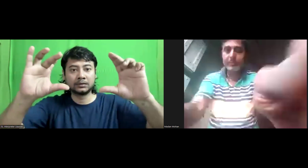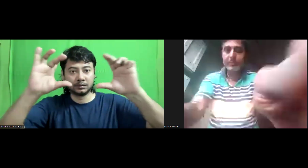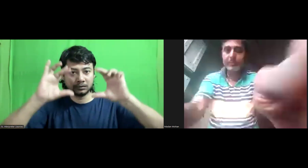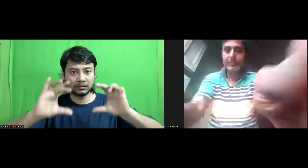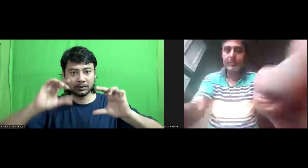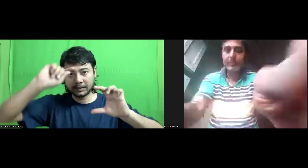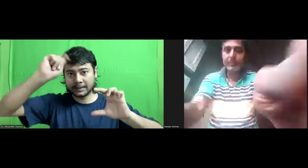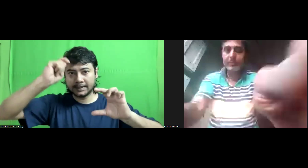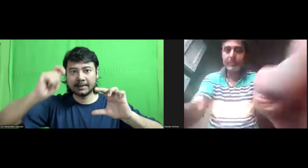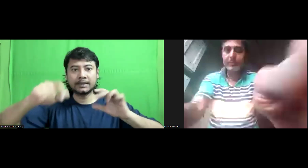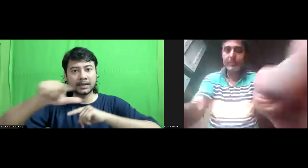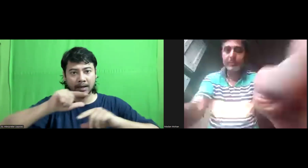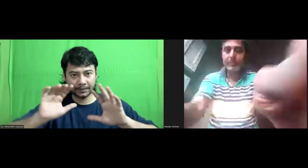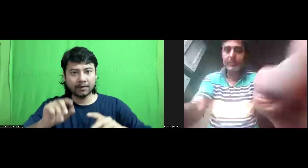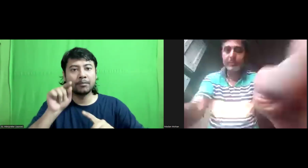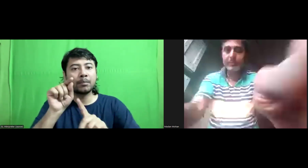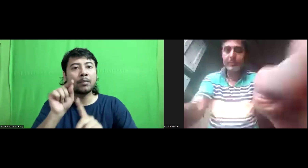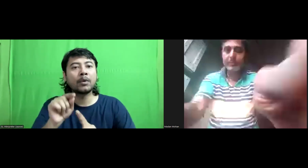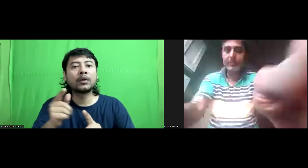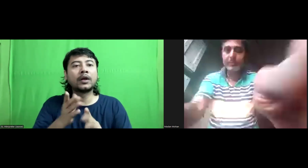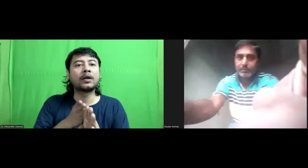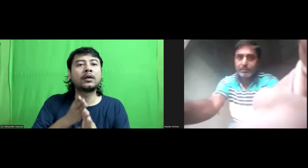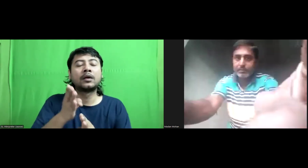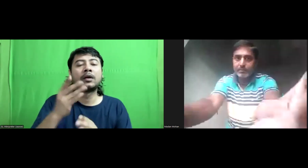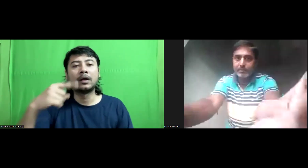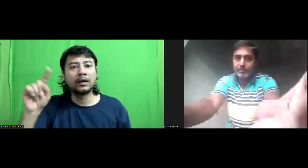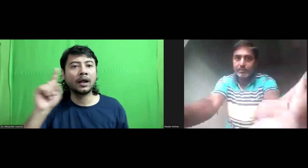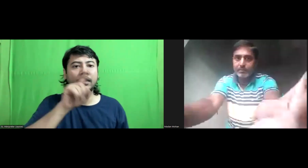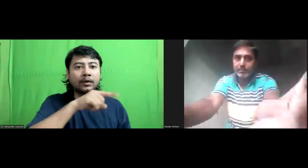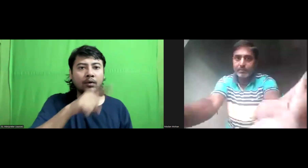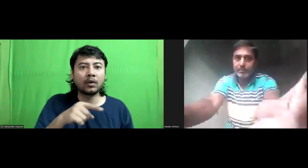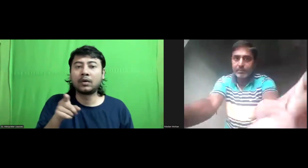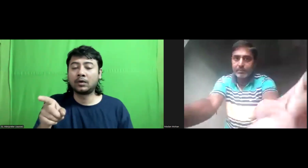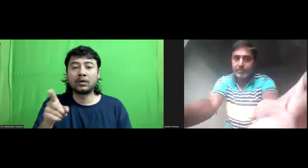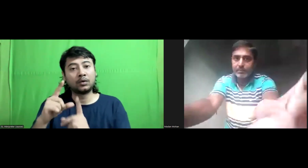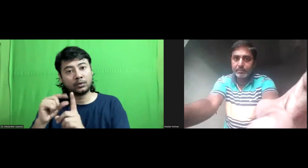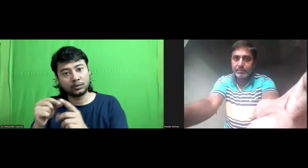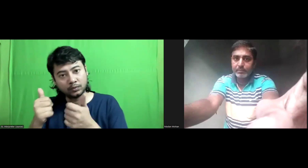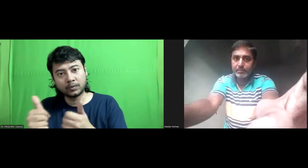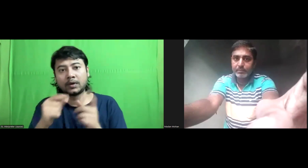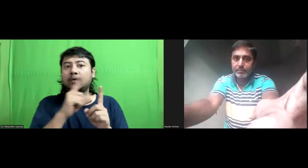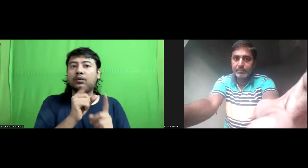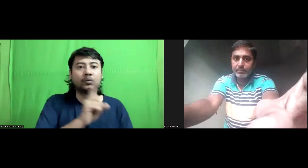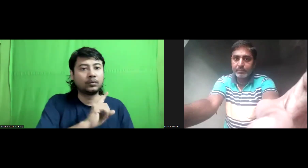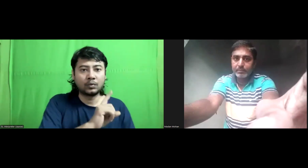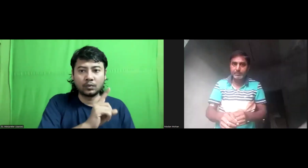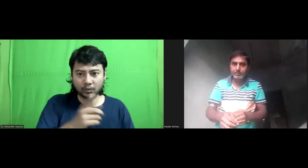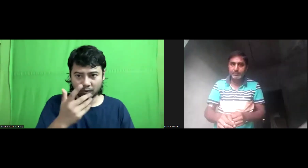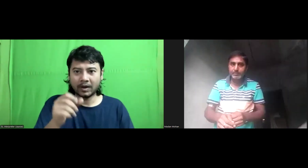next class, because now we are focusing on how to organize a program.